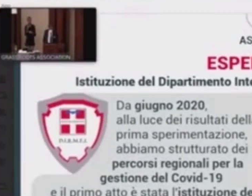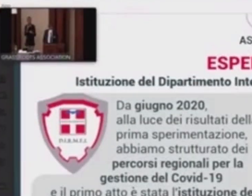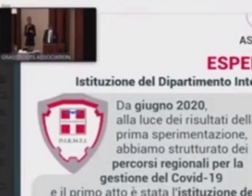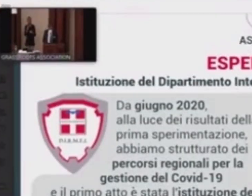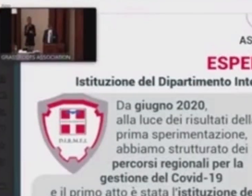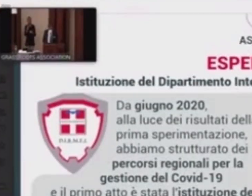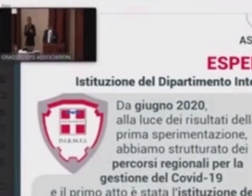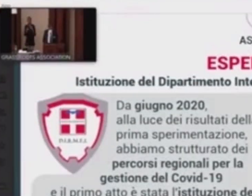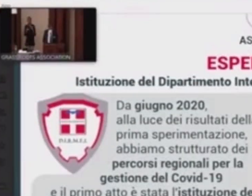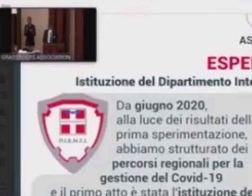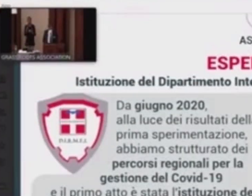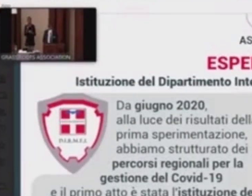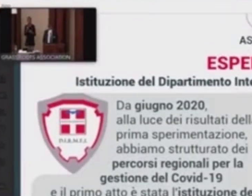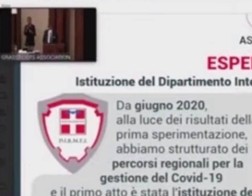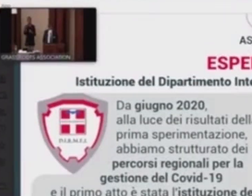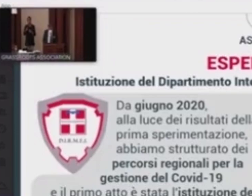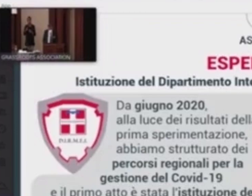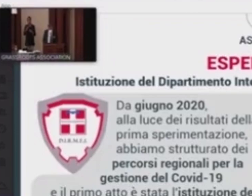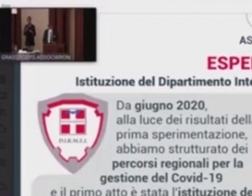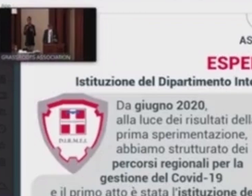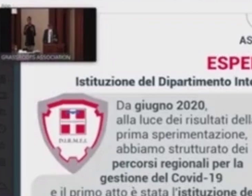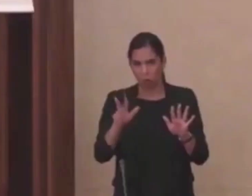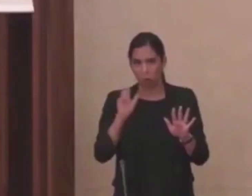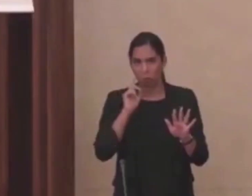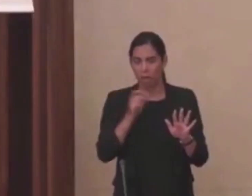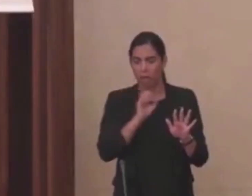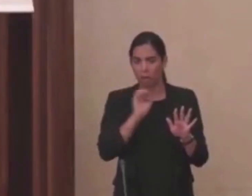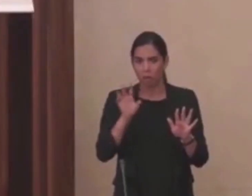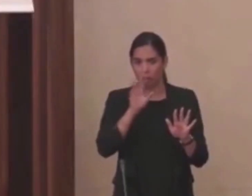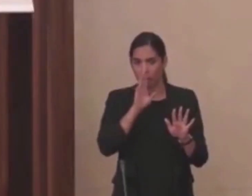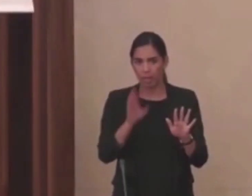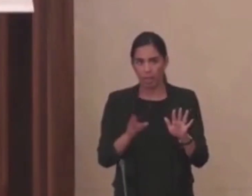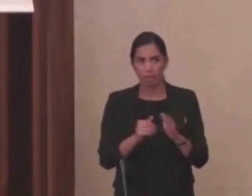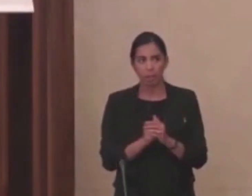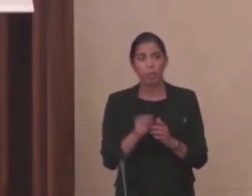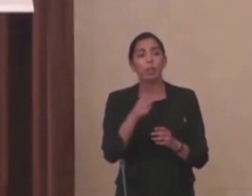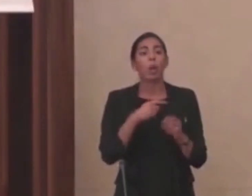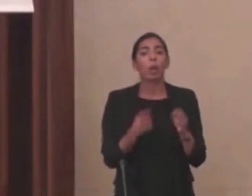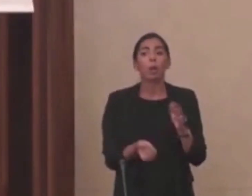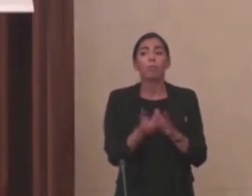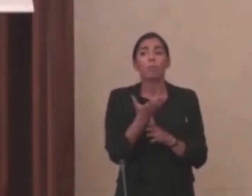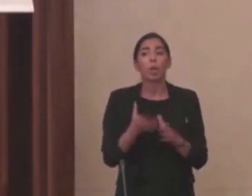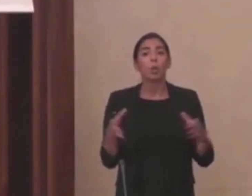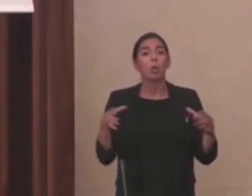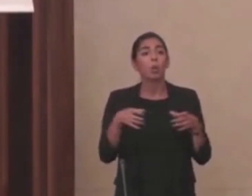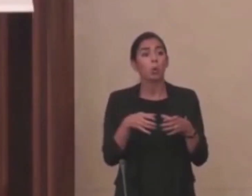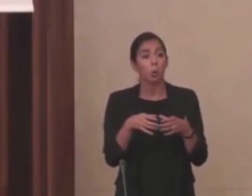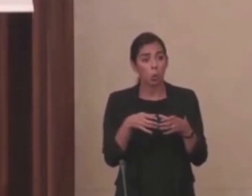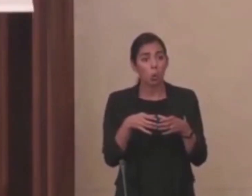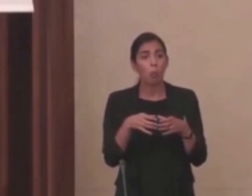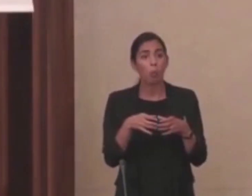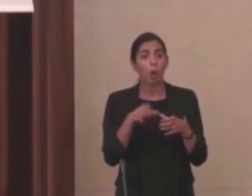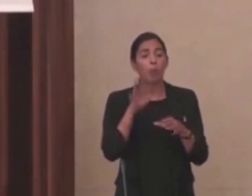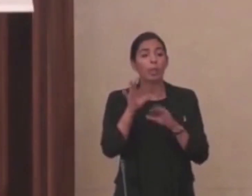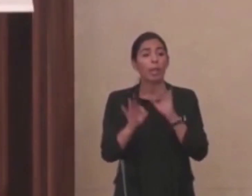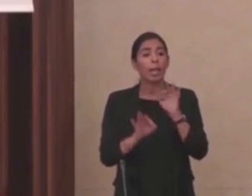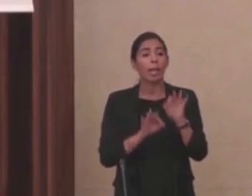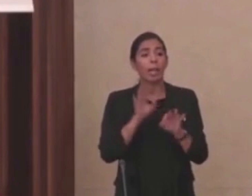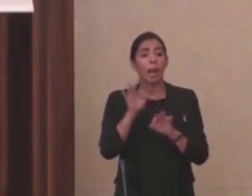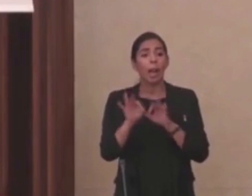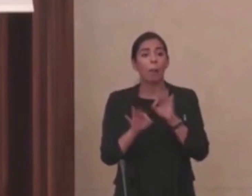Passiamo subito alla slide numero 8. La costituzione di un gruppo di terapie at